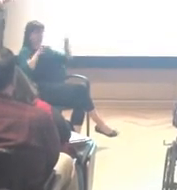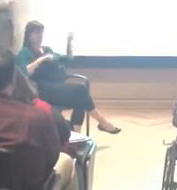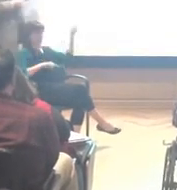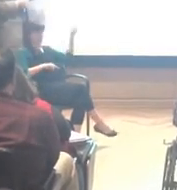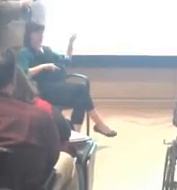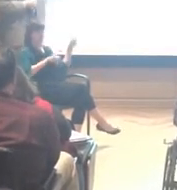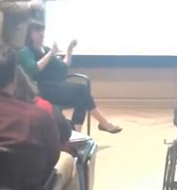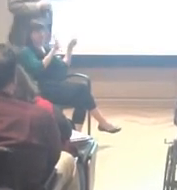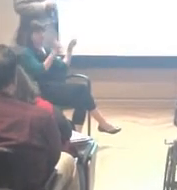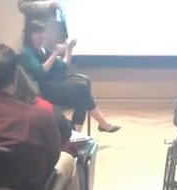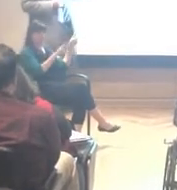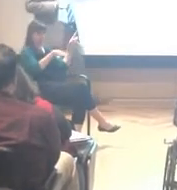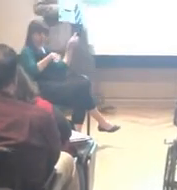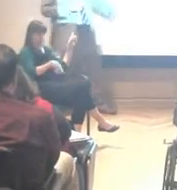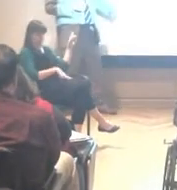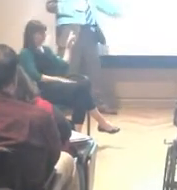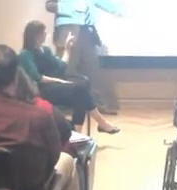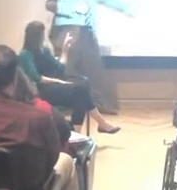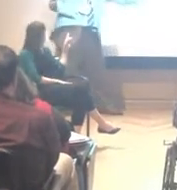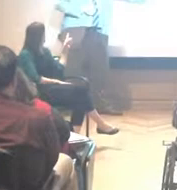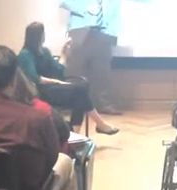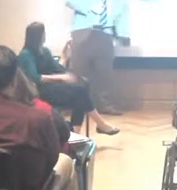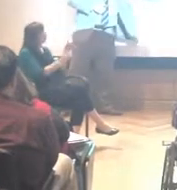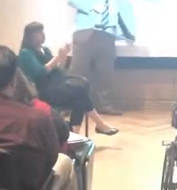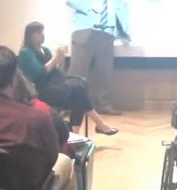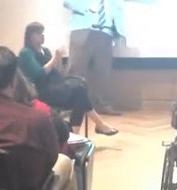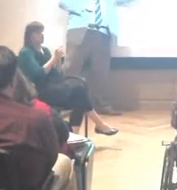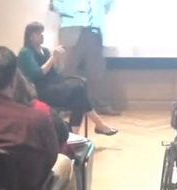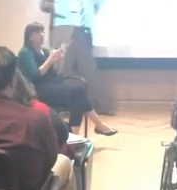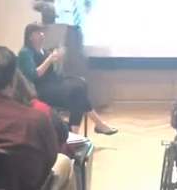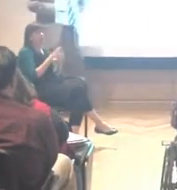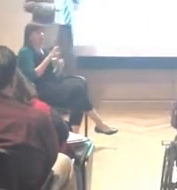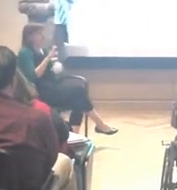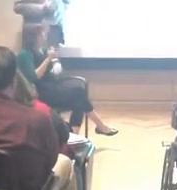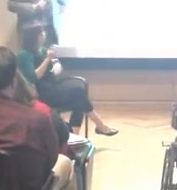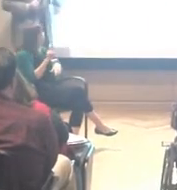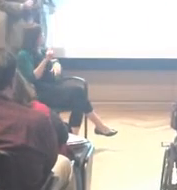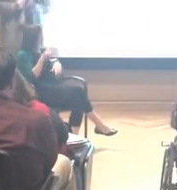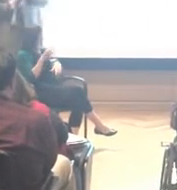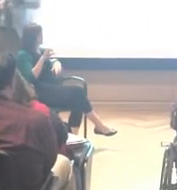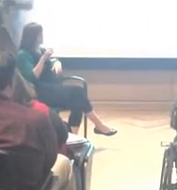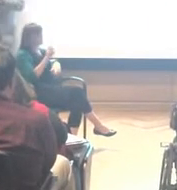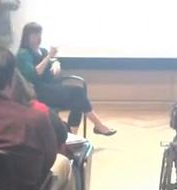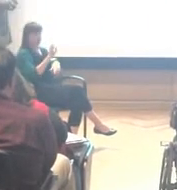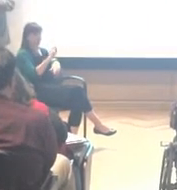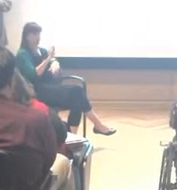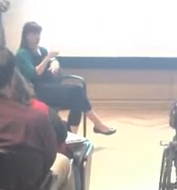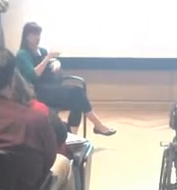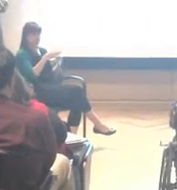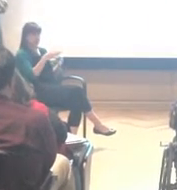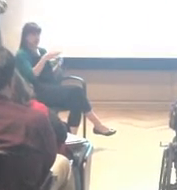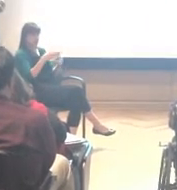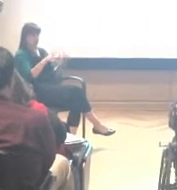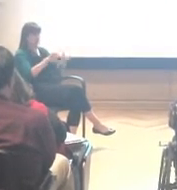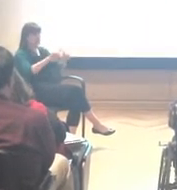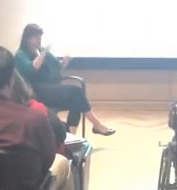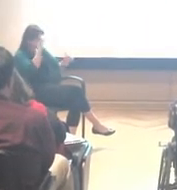is in African children. So without the choreoplexus, 47% chance of success. But you got to